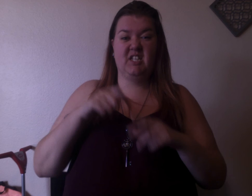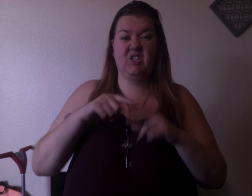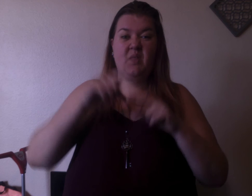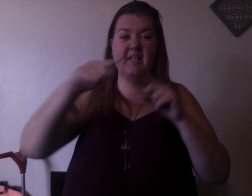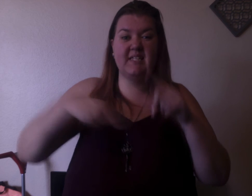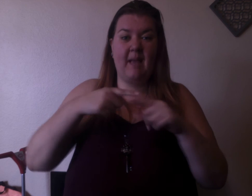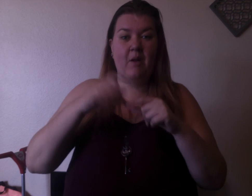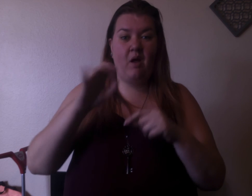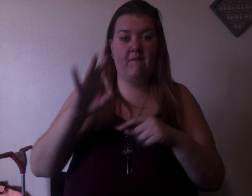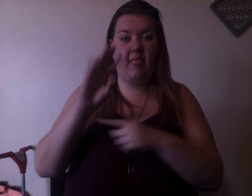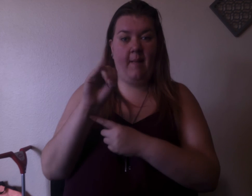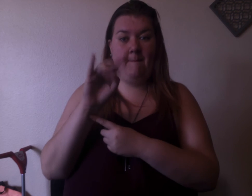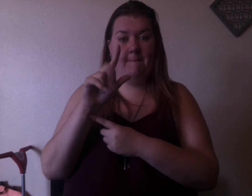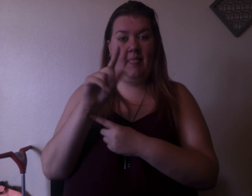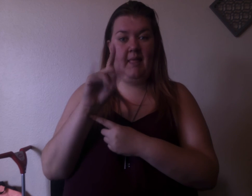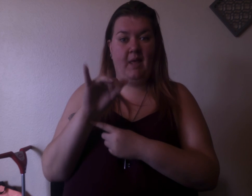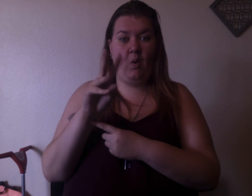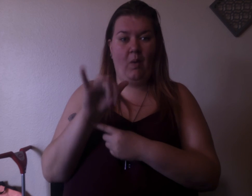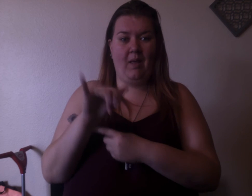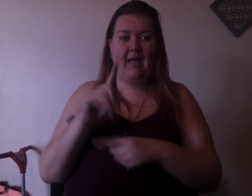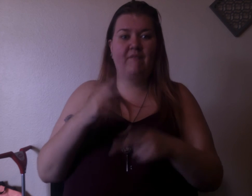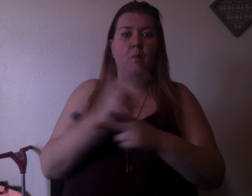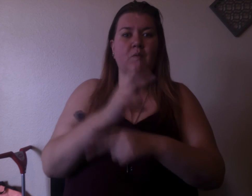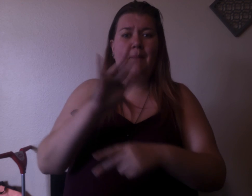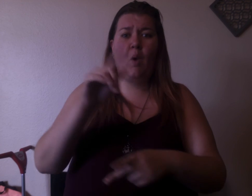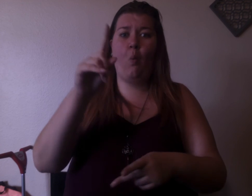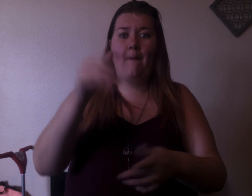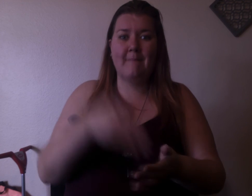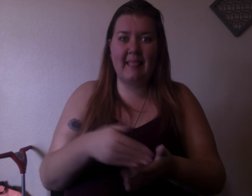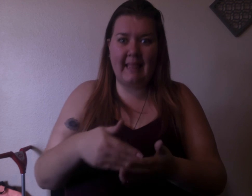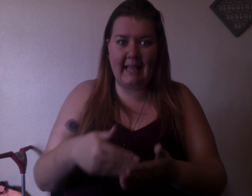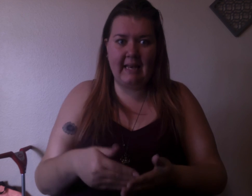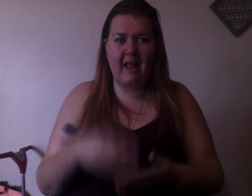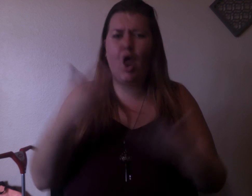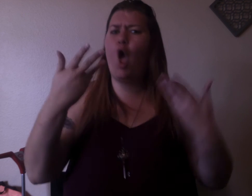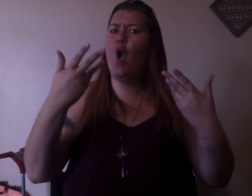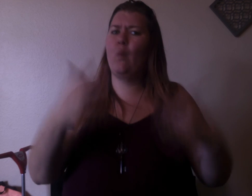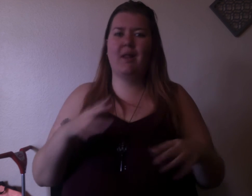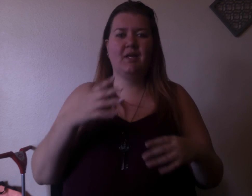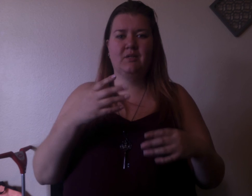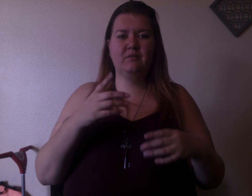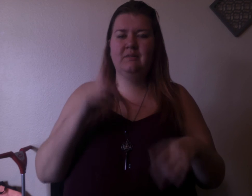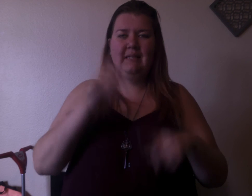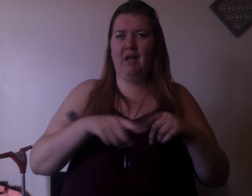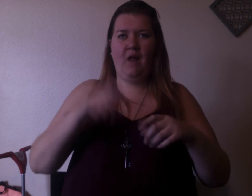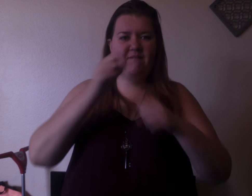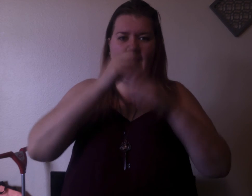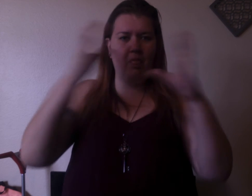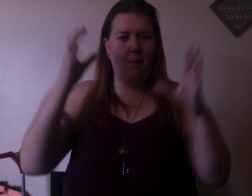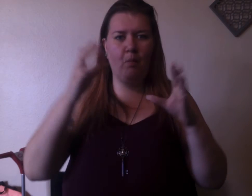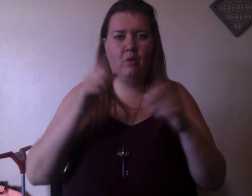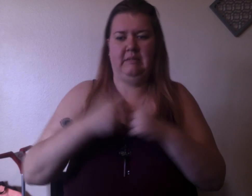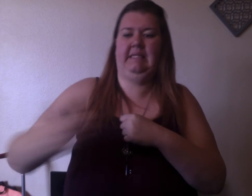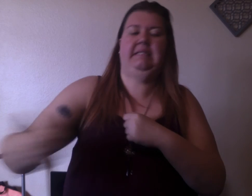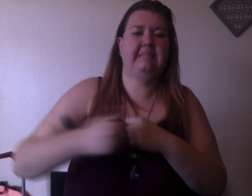to the observable universe, you have to multiply by 1,000,000, and already this is an unfathomable distance. So, in the